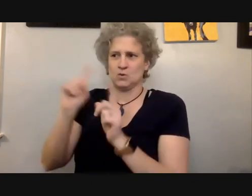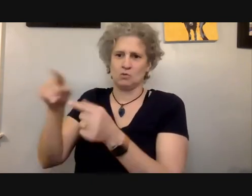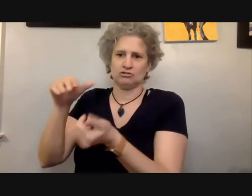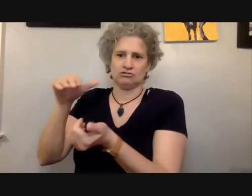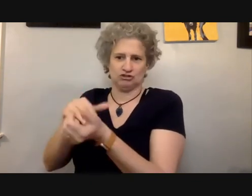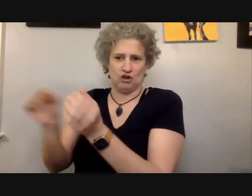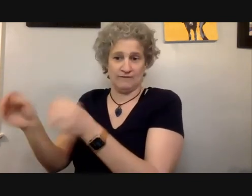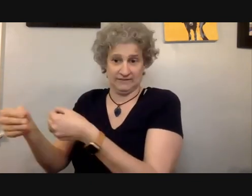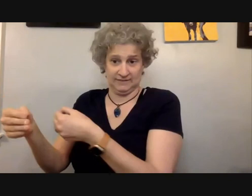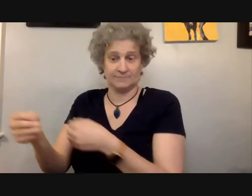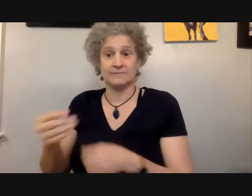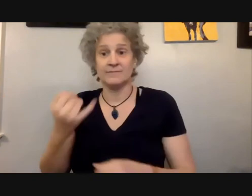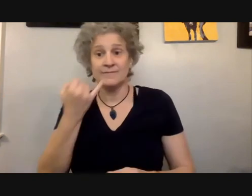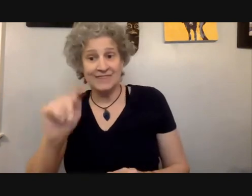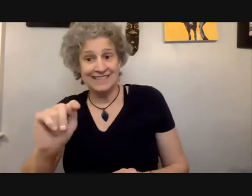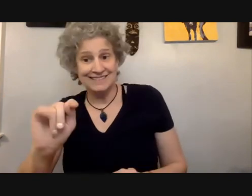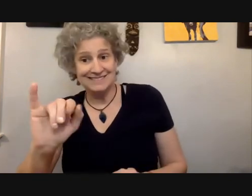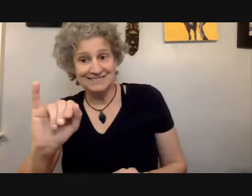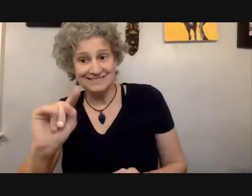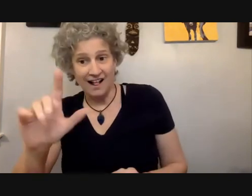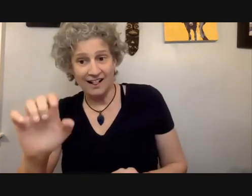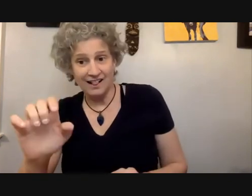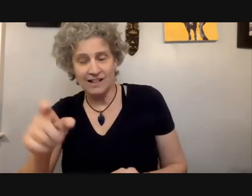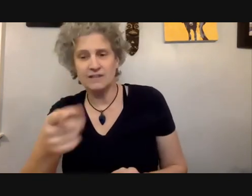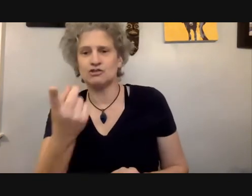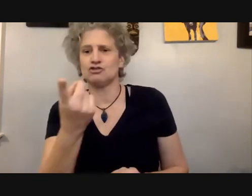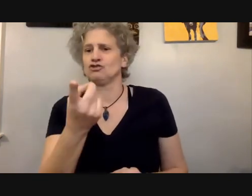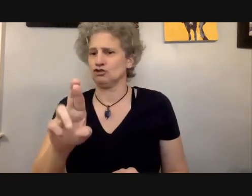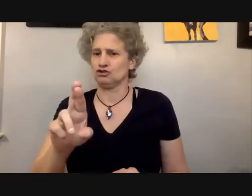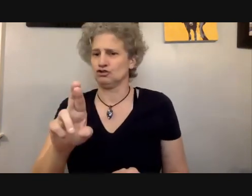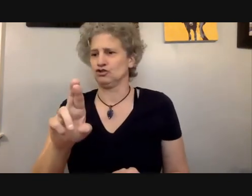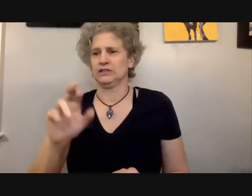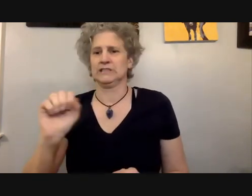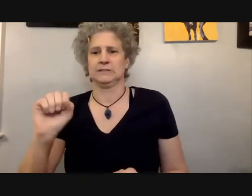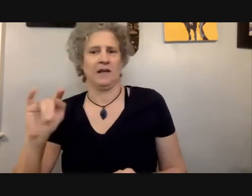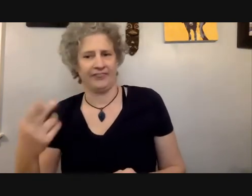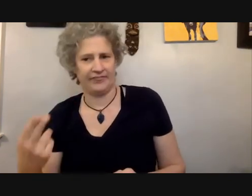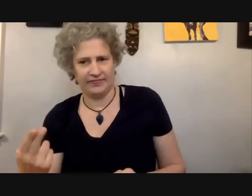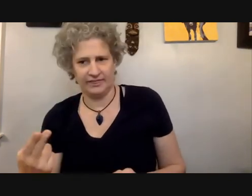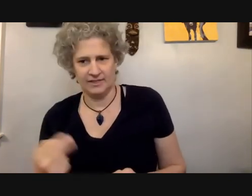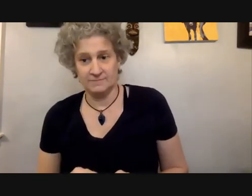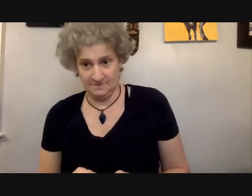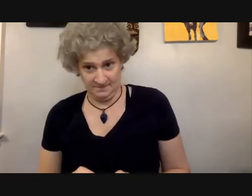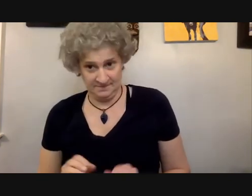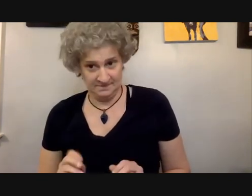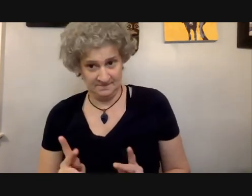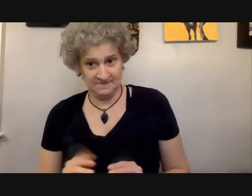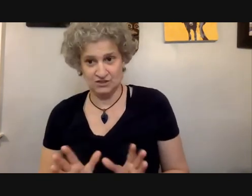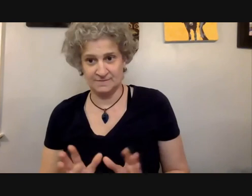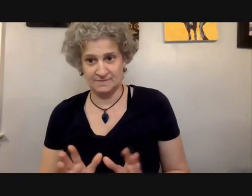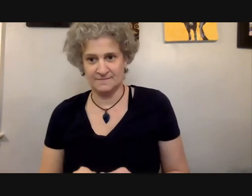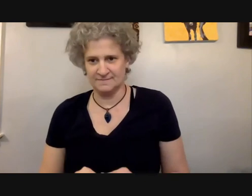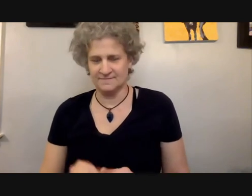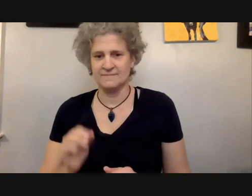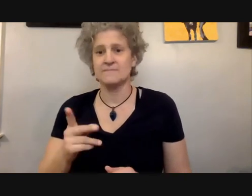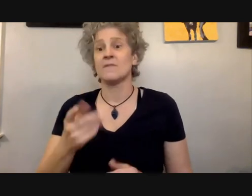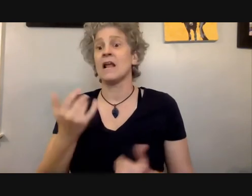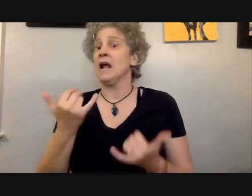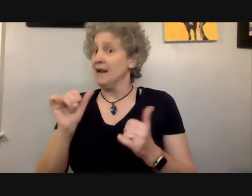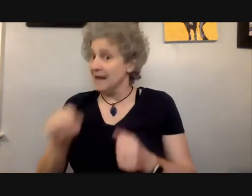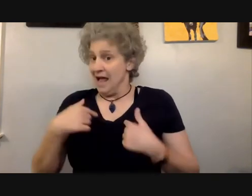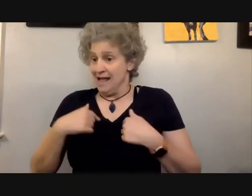This is an occupation, going to a doctor's office. If you're talking about the title is lexicalized,